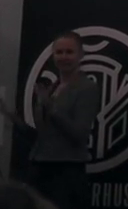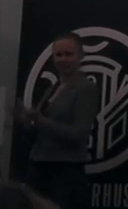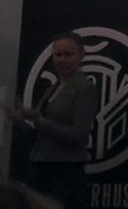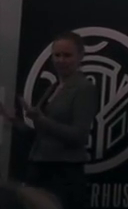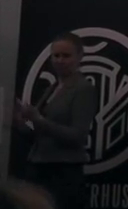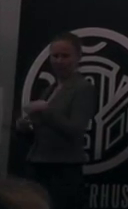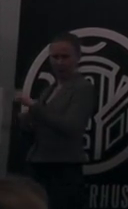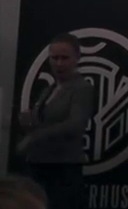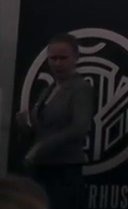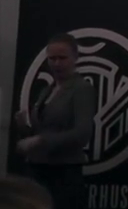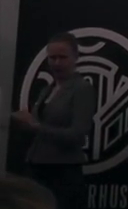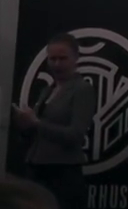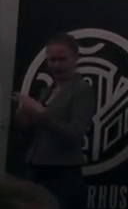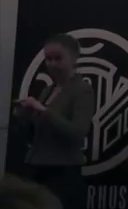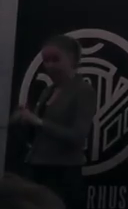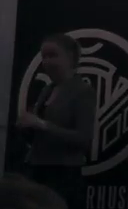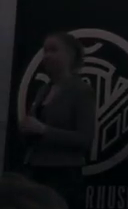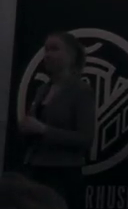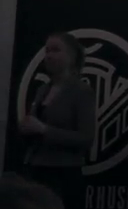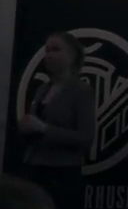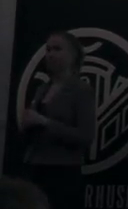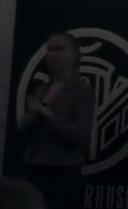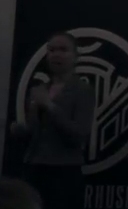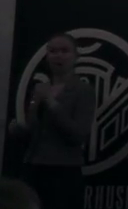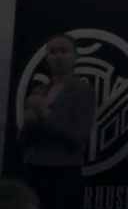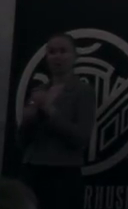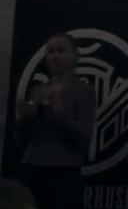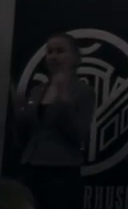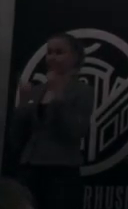Milk, and he did this amazing job.